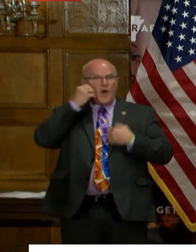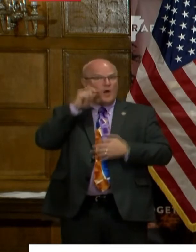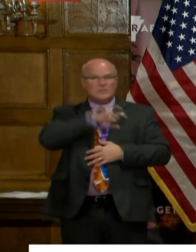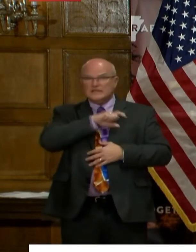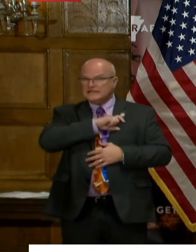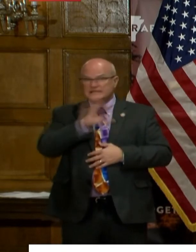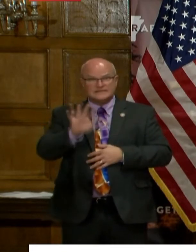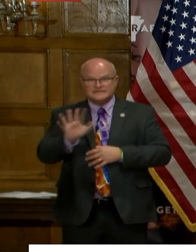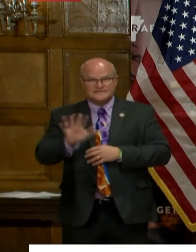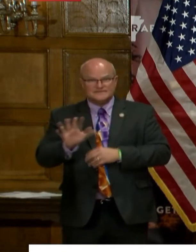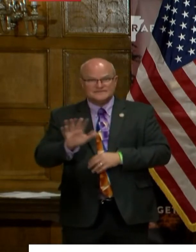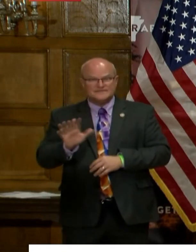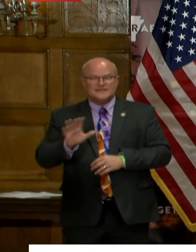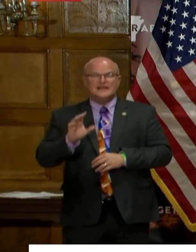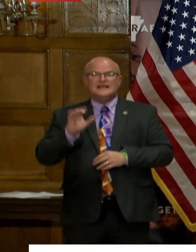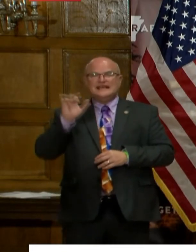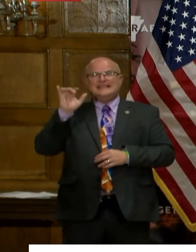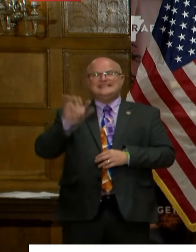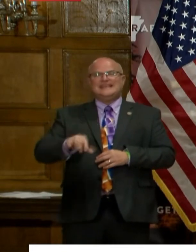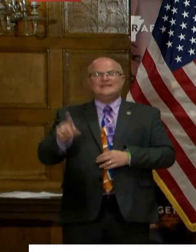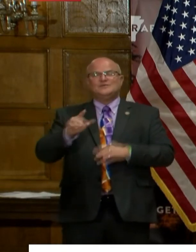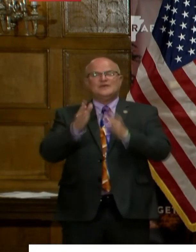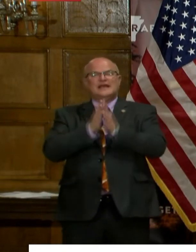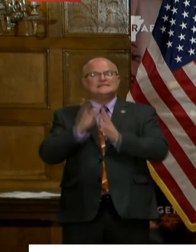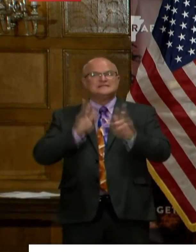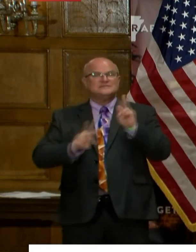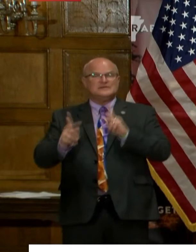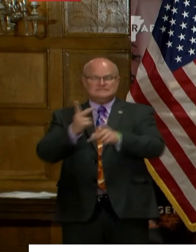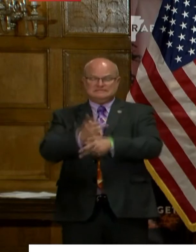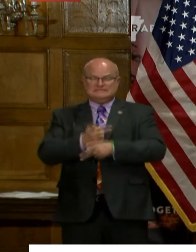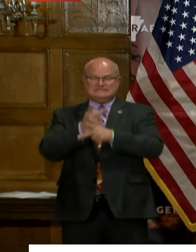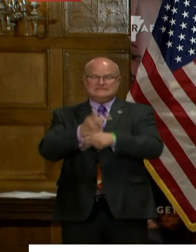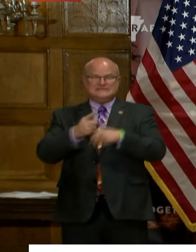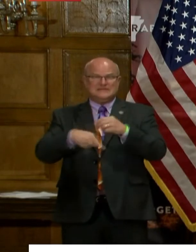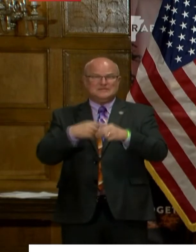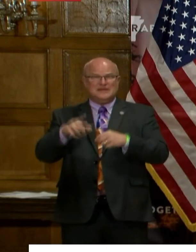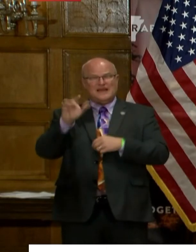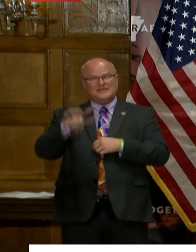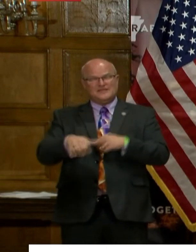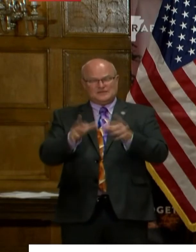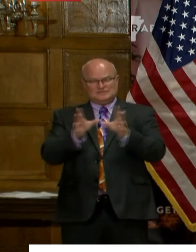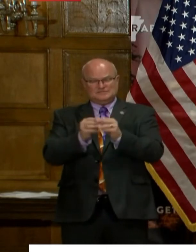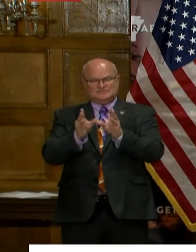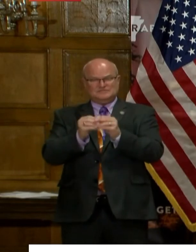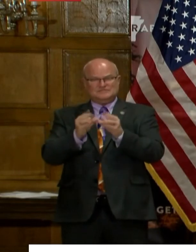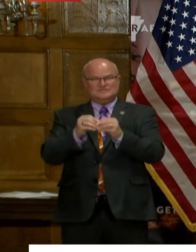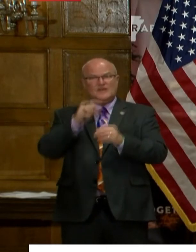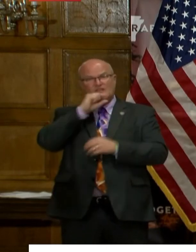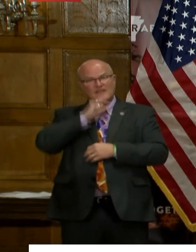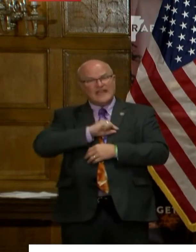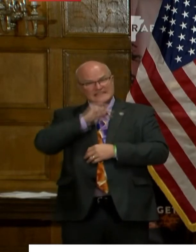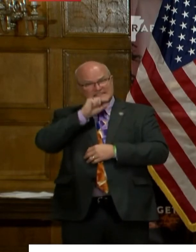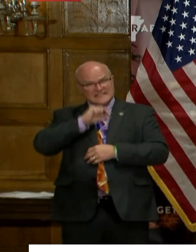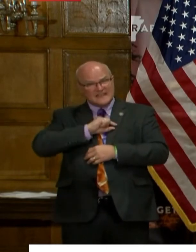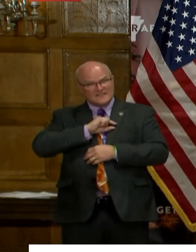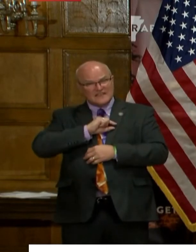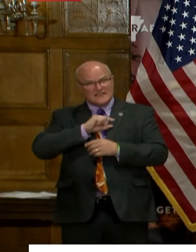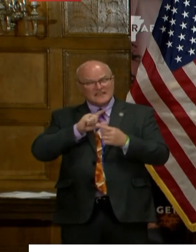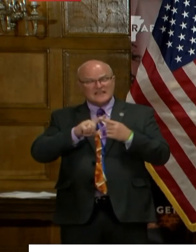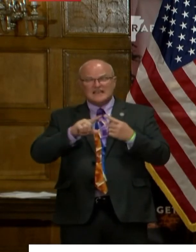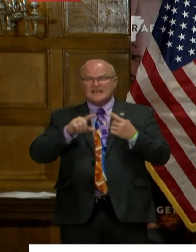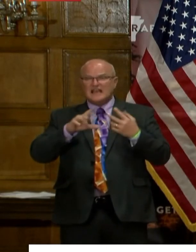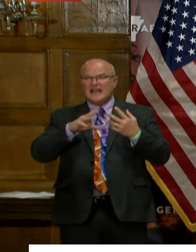police. And so, that's where we're asking people to be careful about those gatherings over Thanksgiving